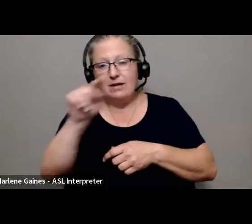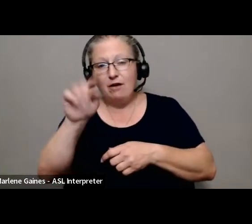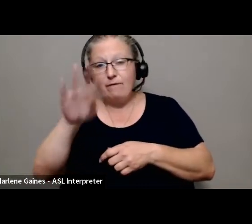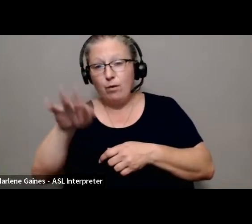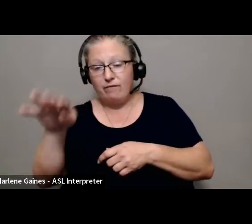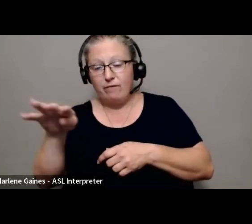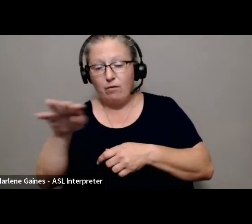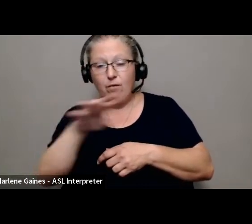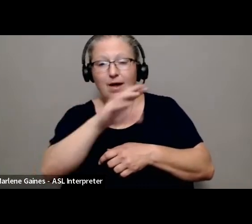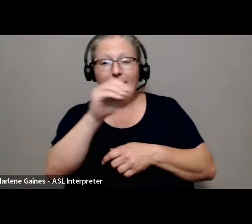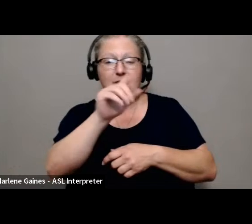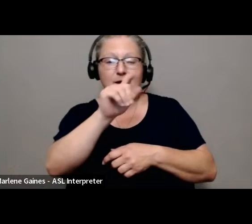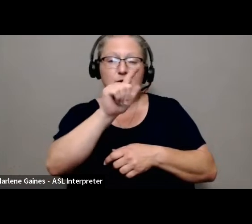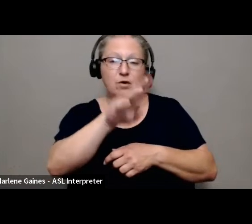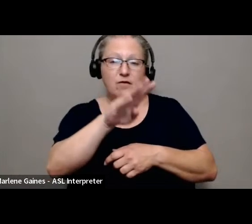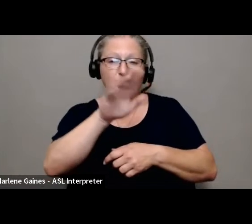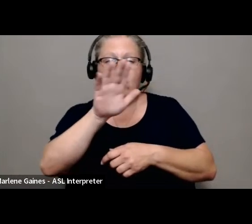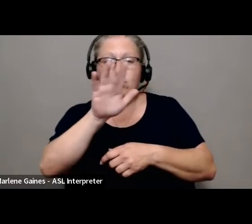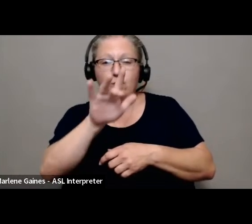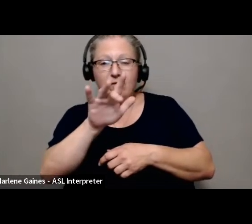2425-44 and